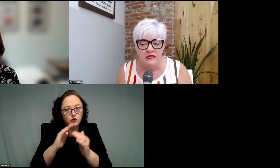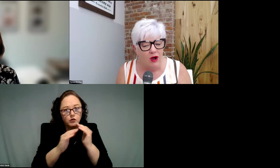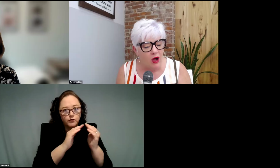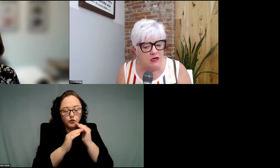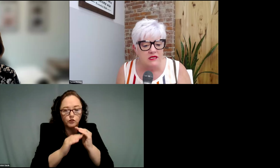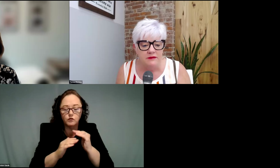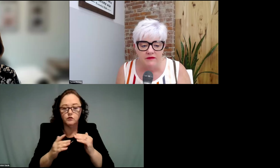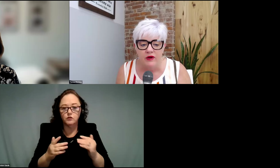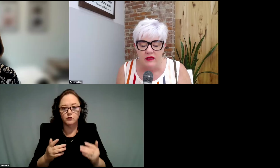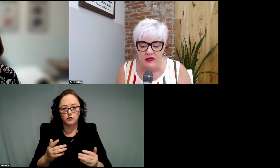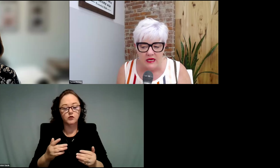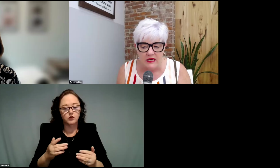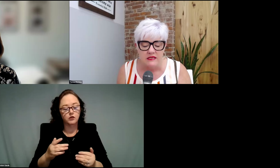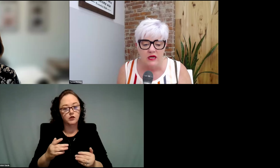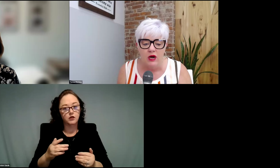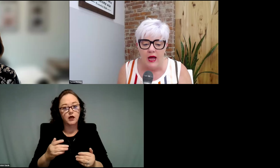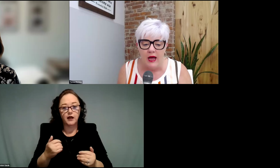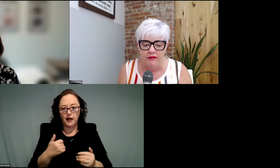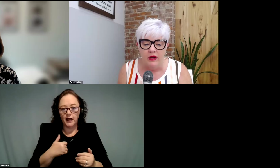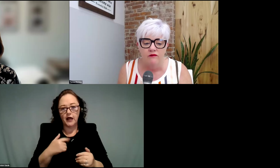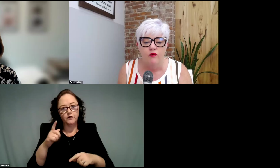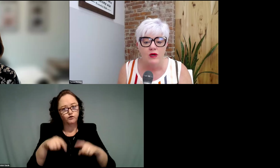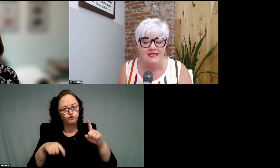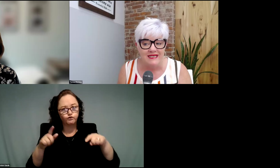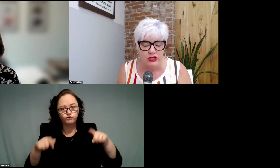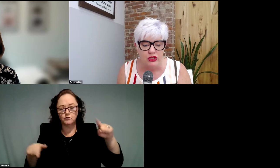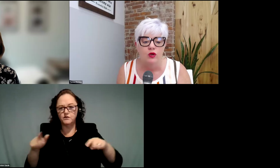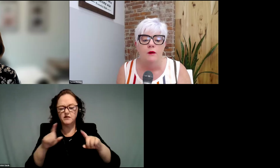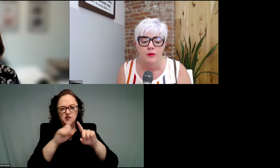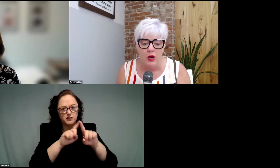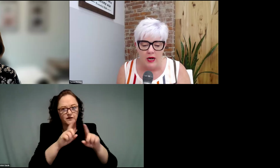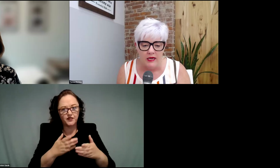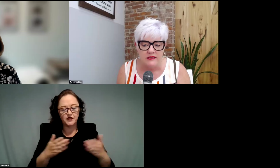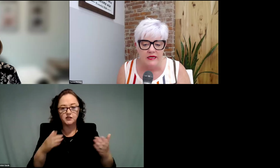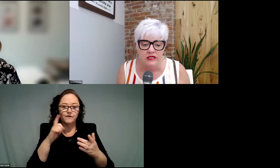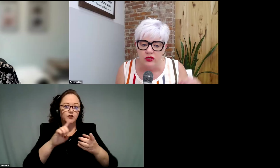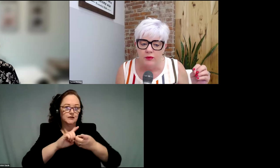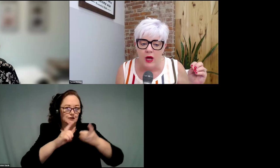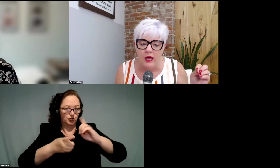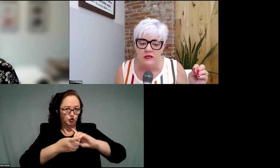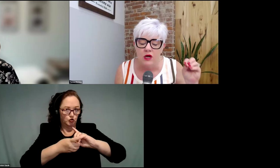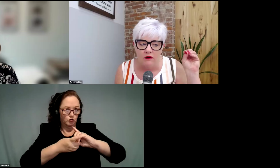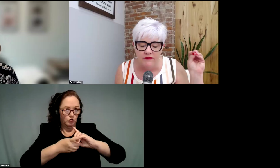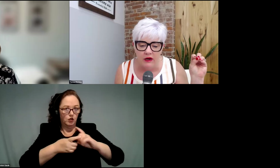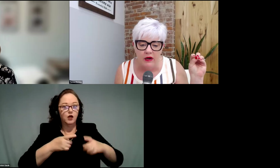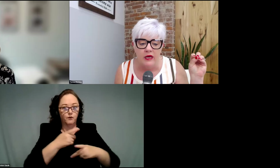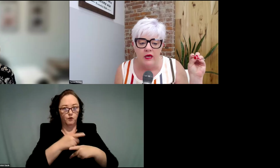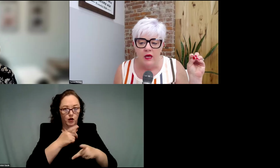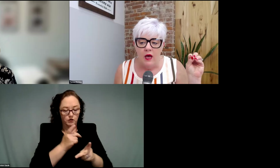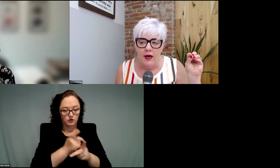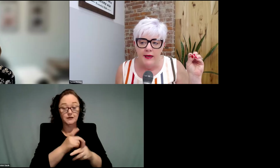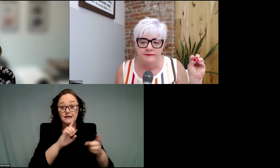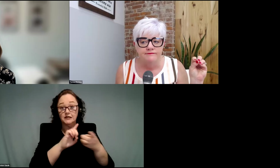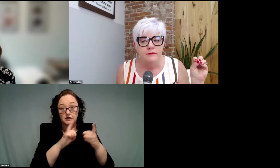because there are some different things that are out there for digital products, and digital products are